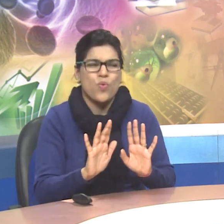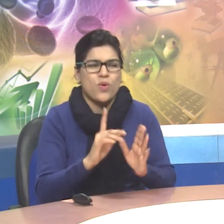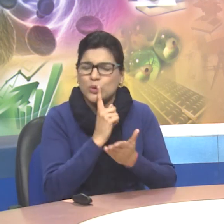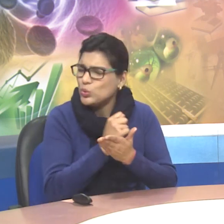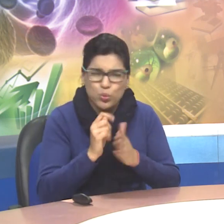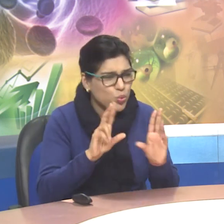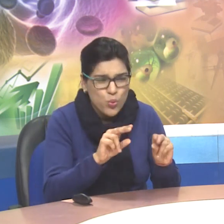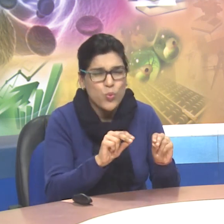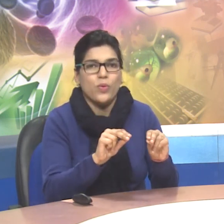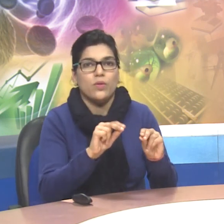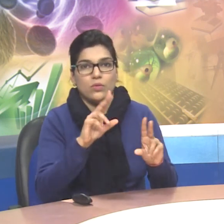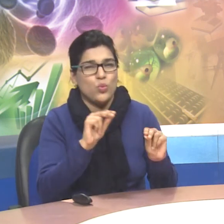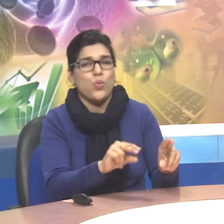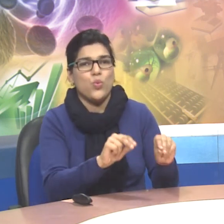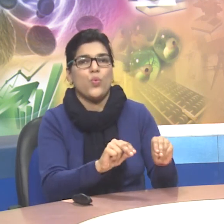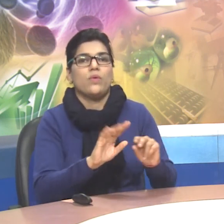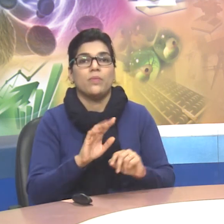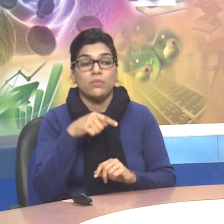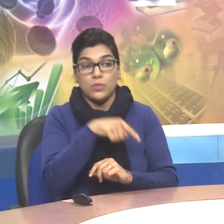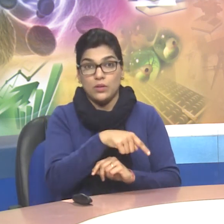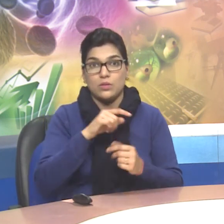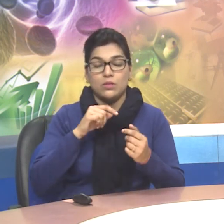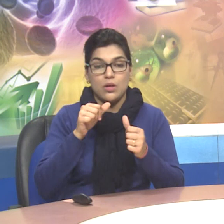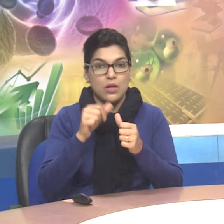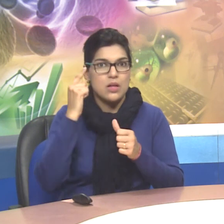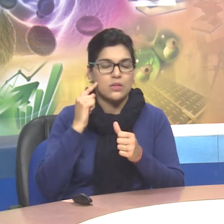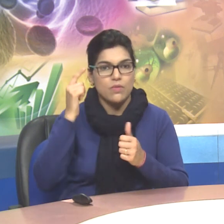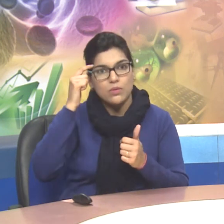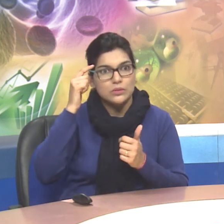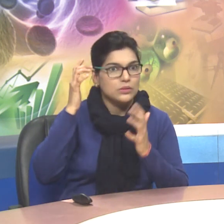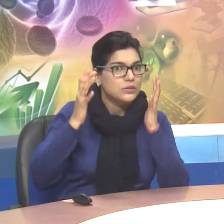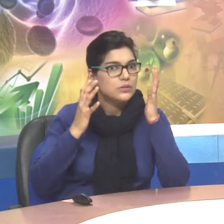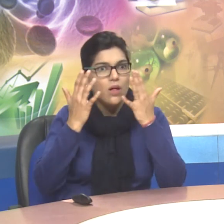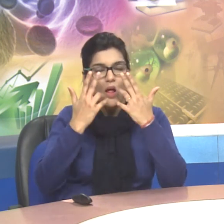It's not true, Aradhana. It's not true. I sobbed.